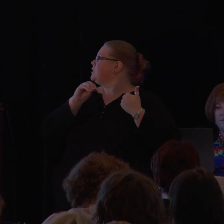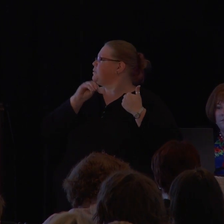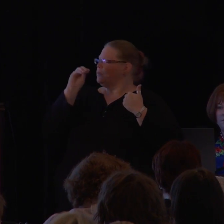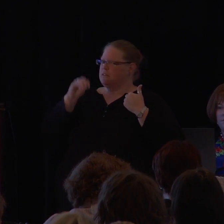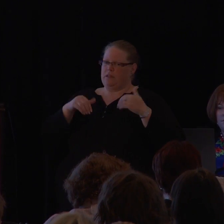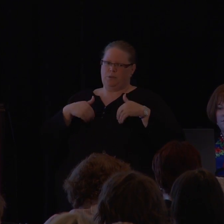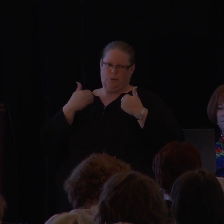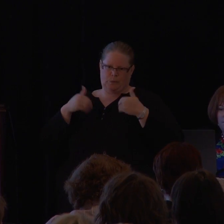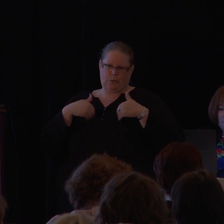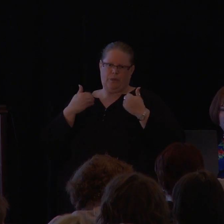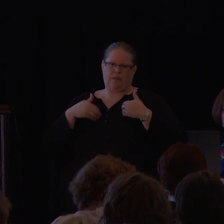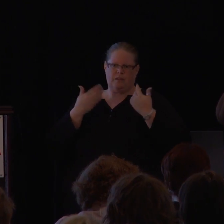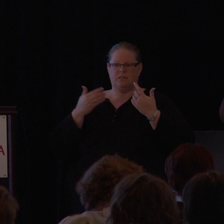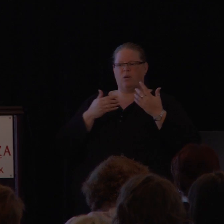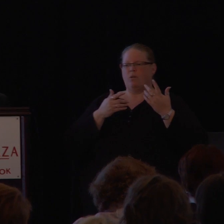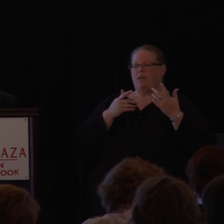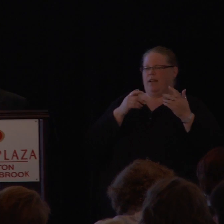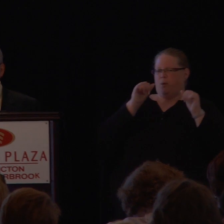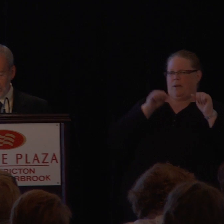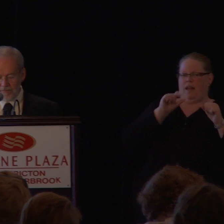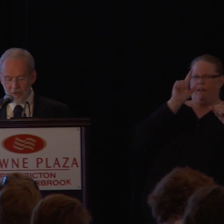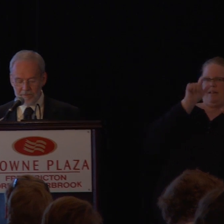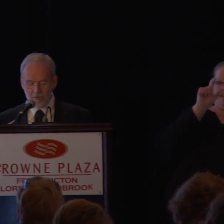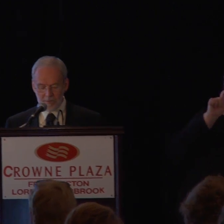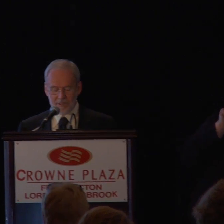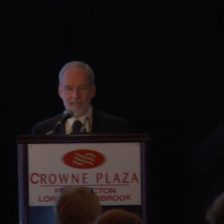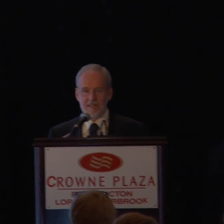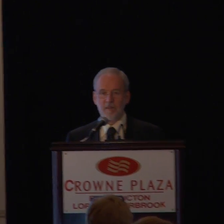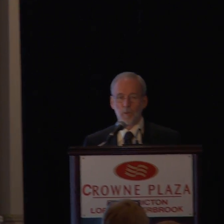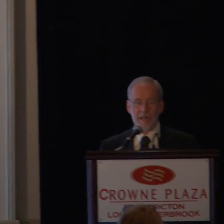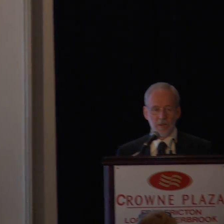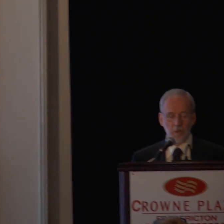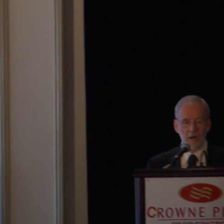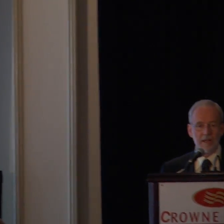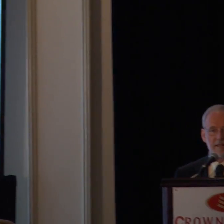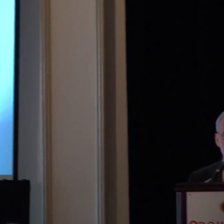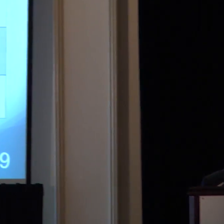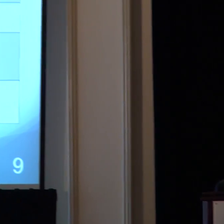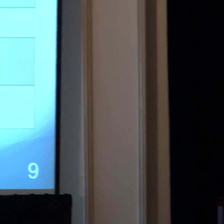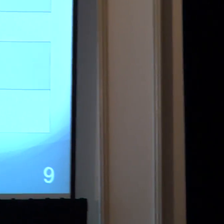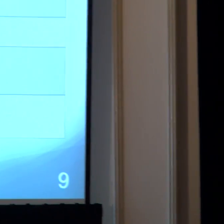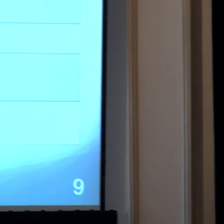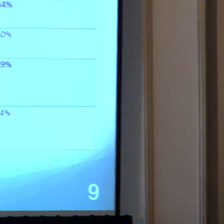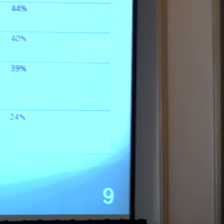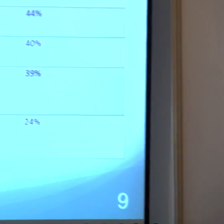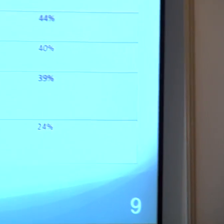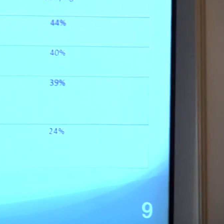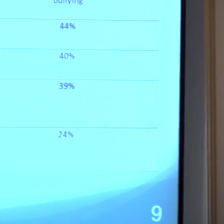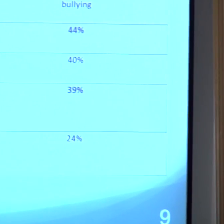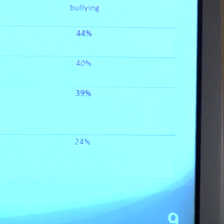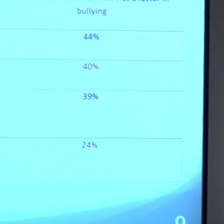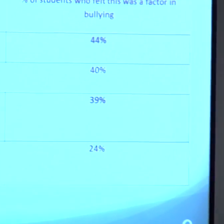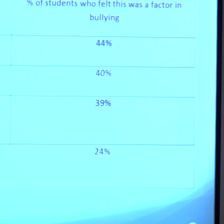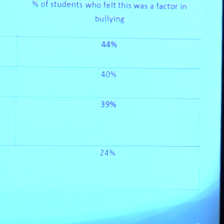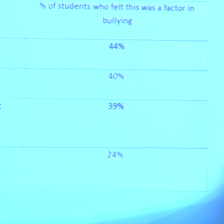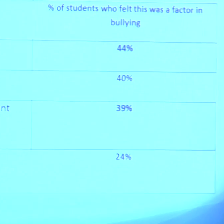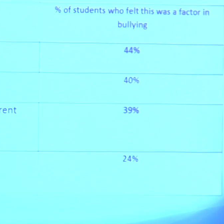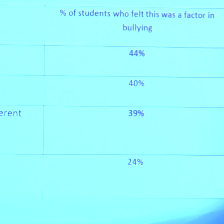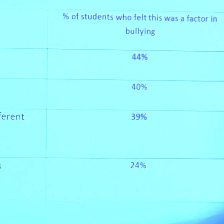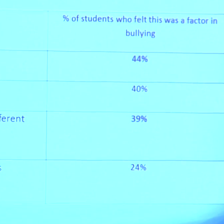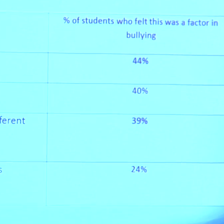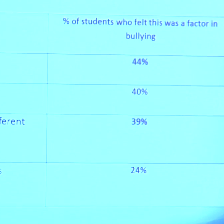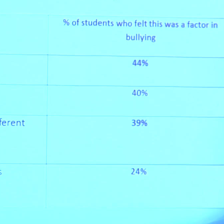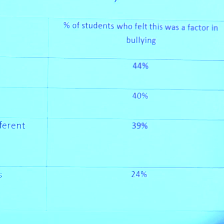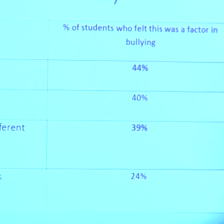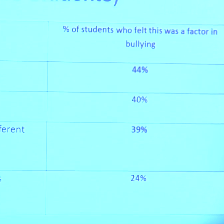than one answer because it doesn't add to 100, but 44% said the way you look. There was a wide agreement on that was the number